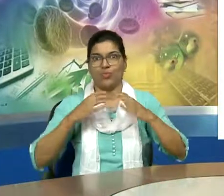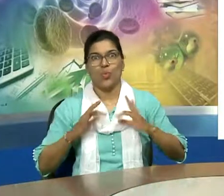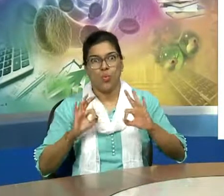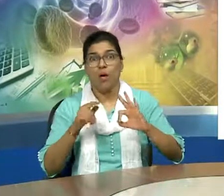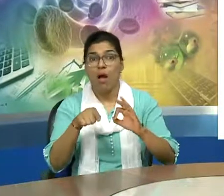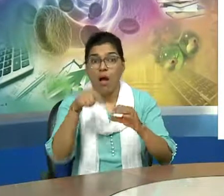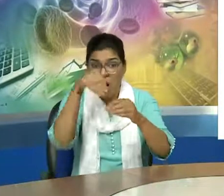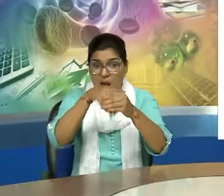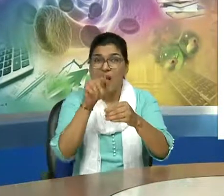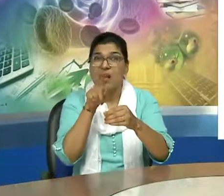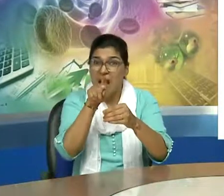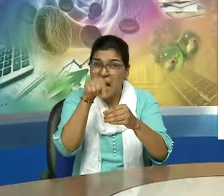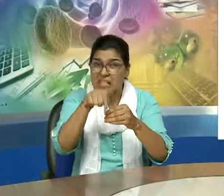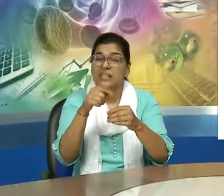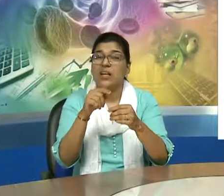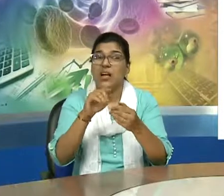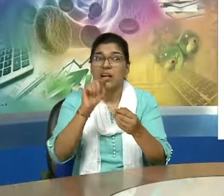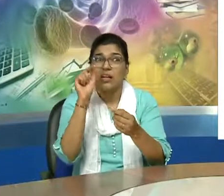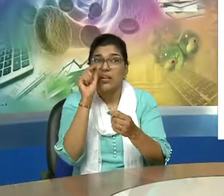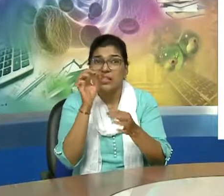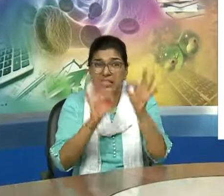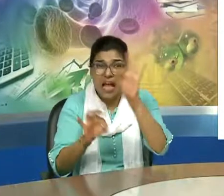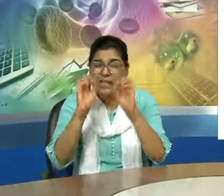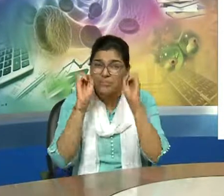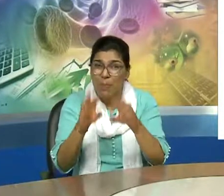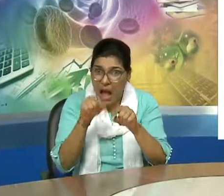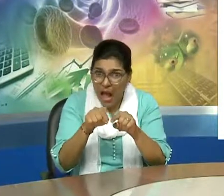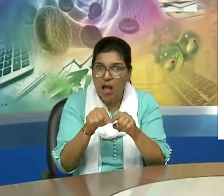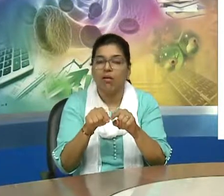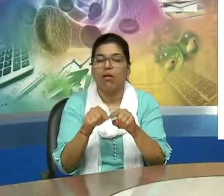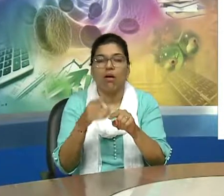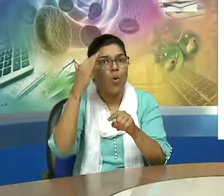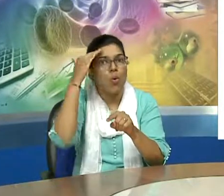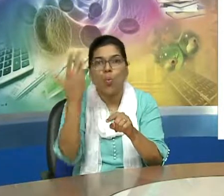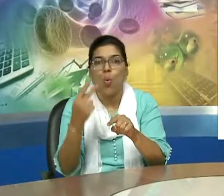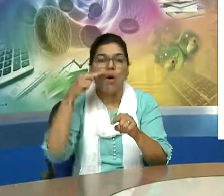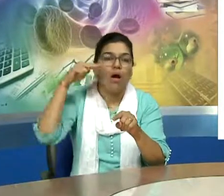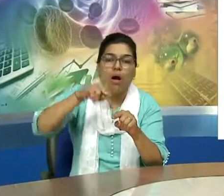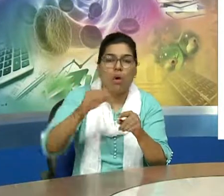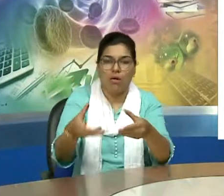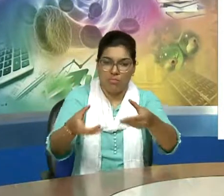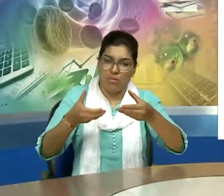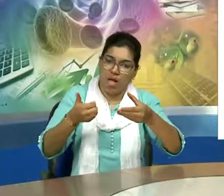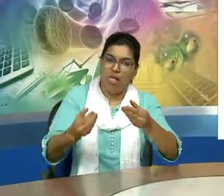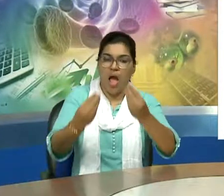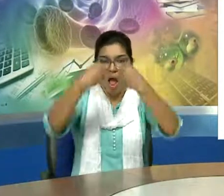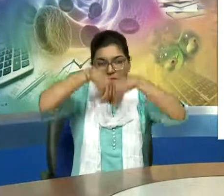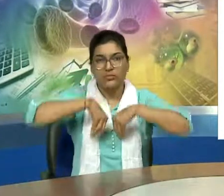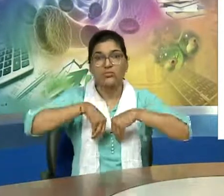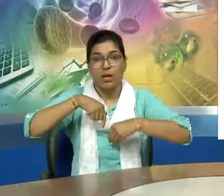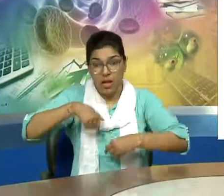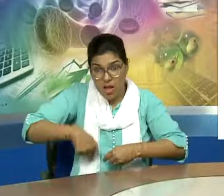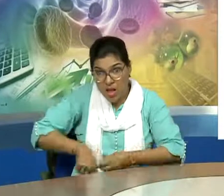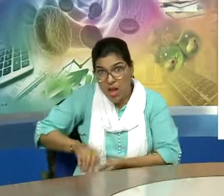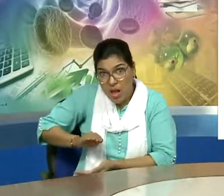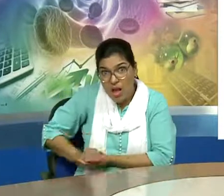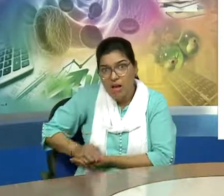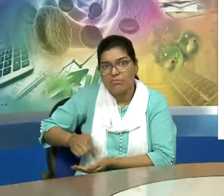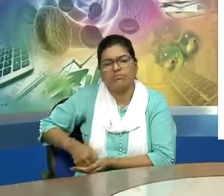because that is non-biodegradable pesticide, so that is why it doesn't get removed from